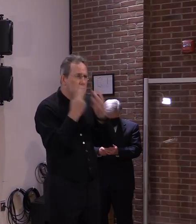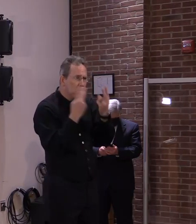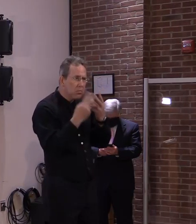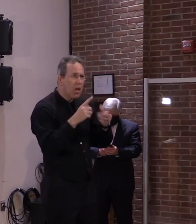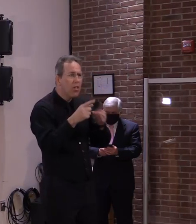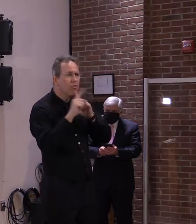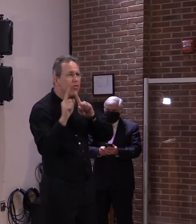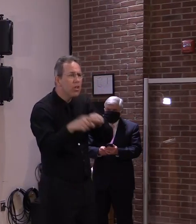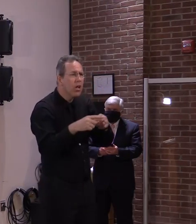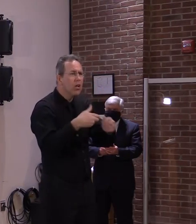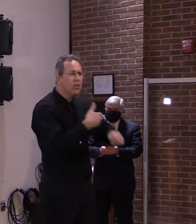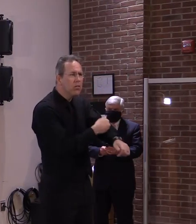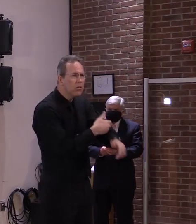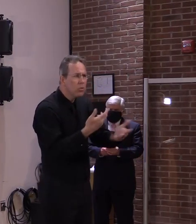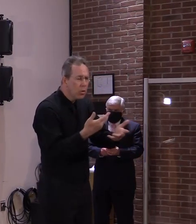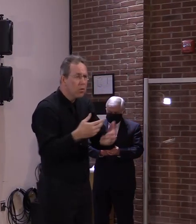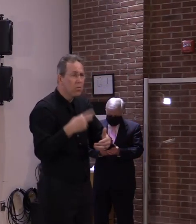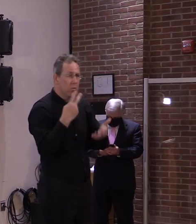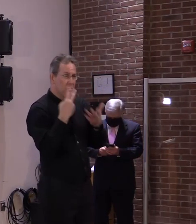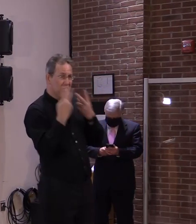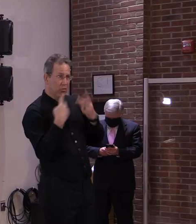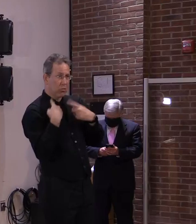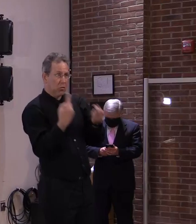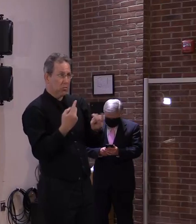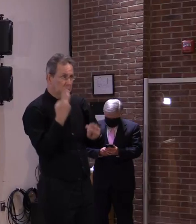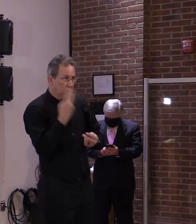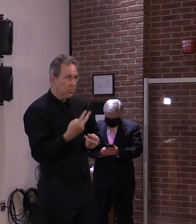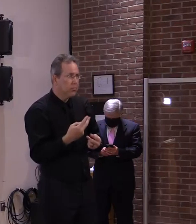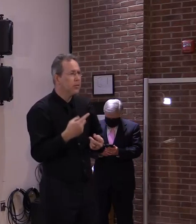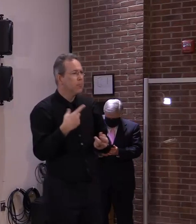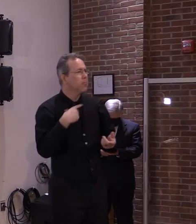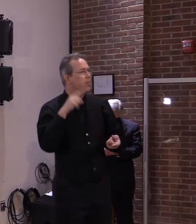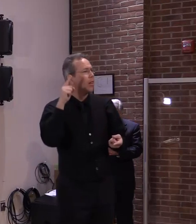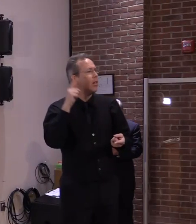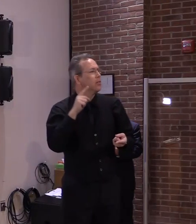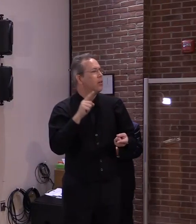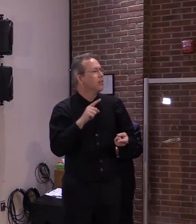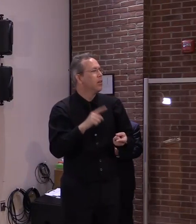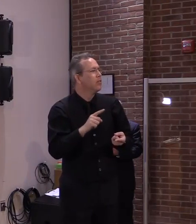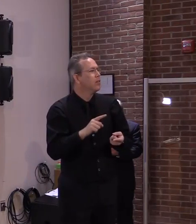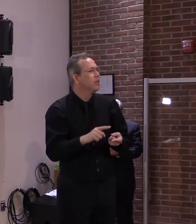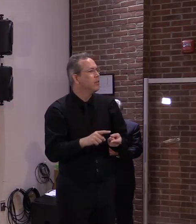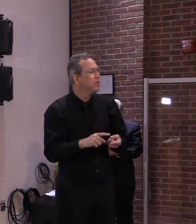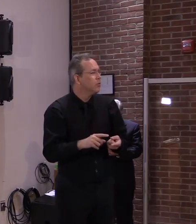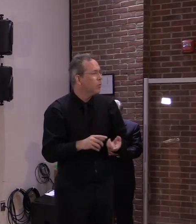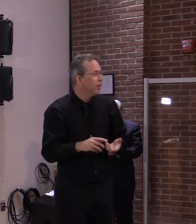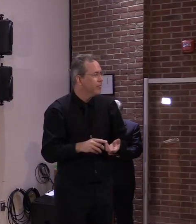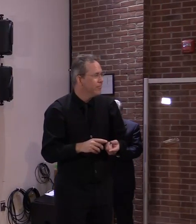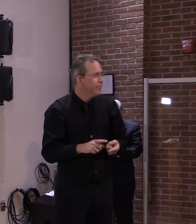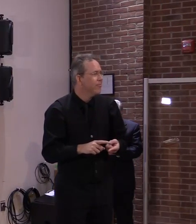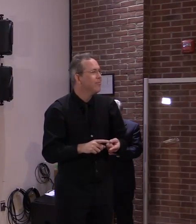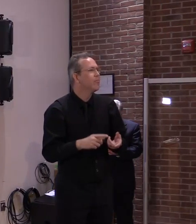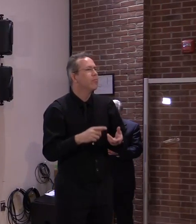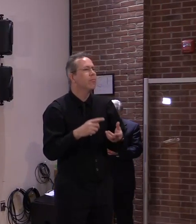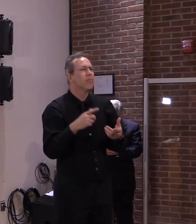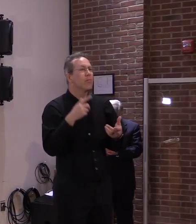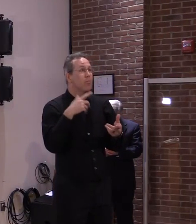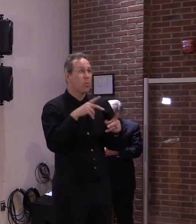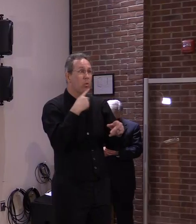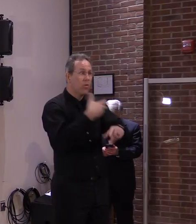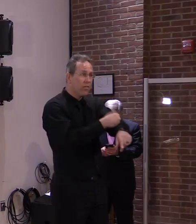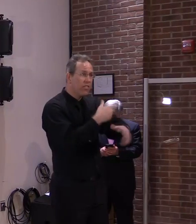that there's a marked decrease in the ability of nasal swabs to turn positive in people who have been